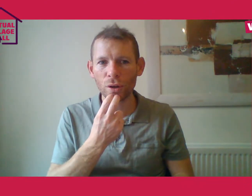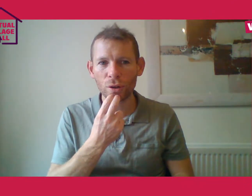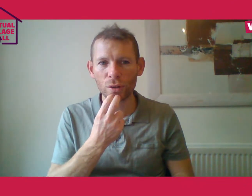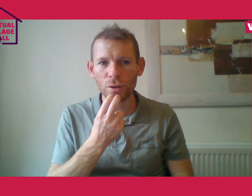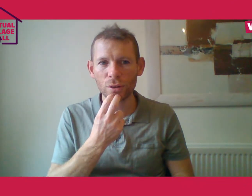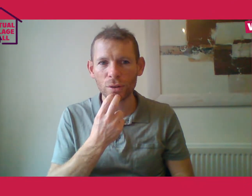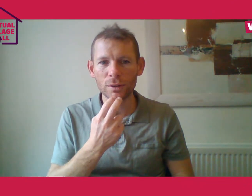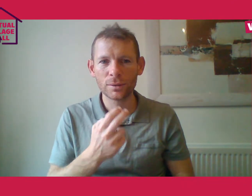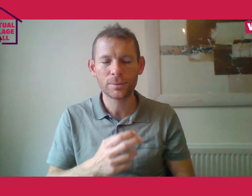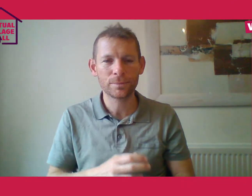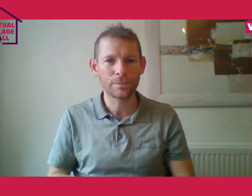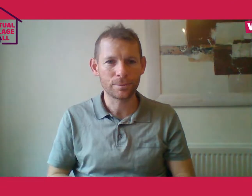Uncle.